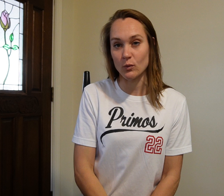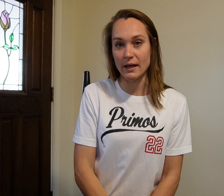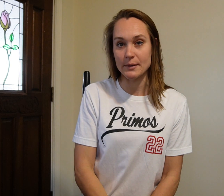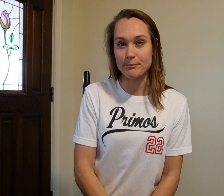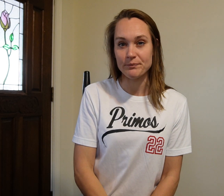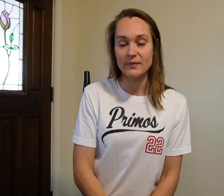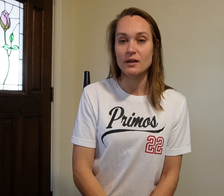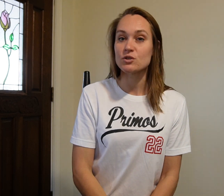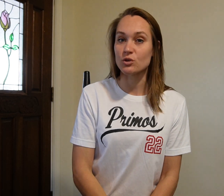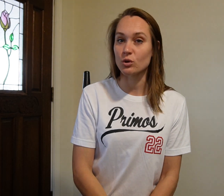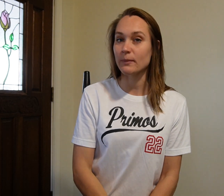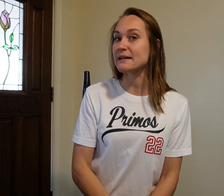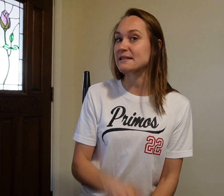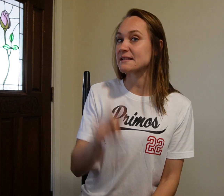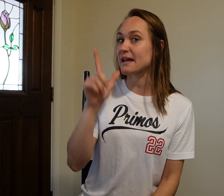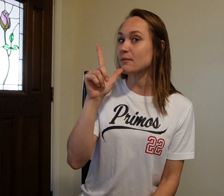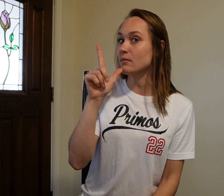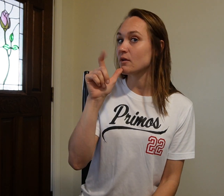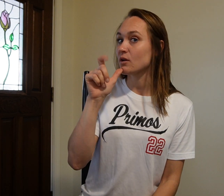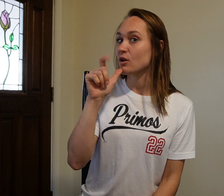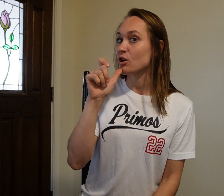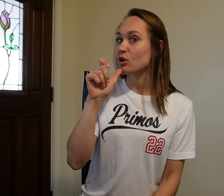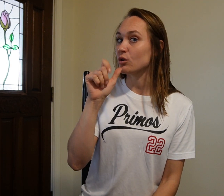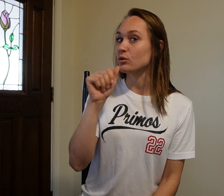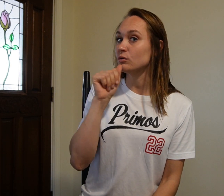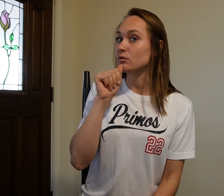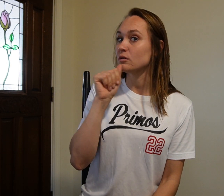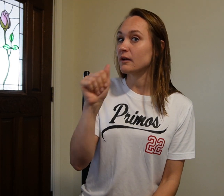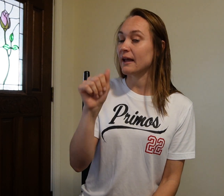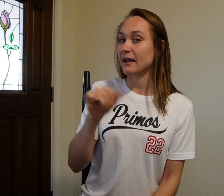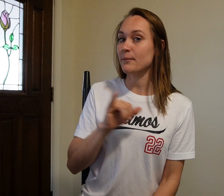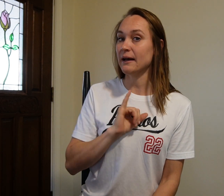way? So who am I is the same. Who am I